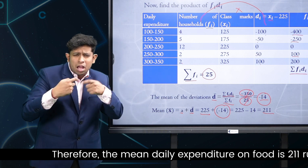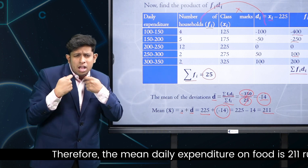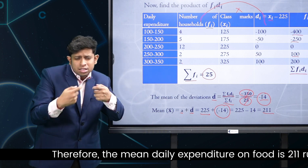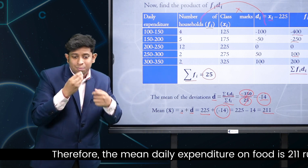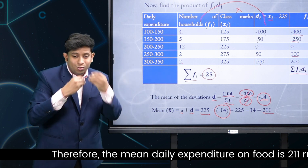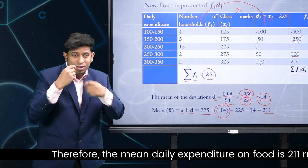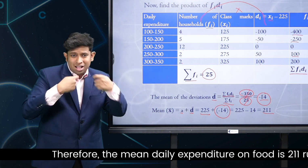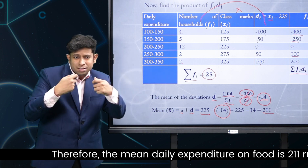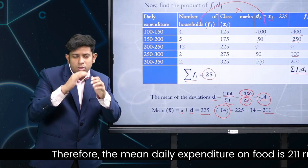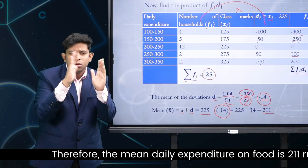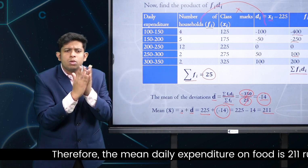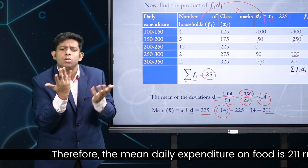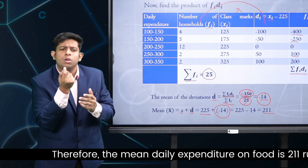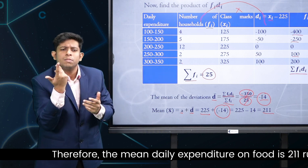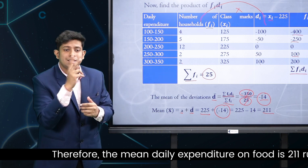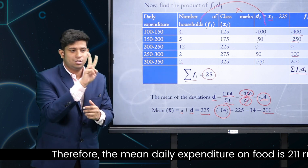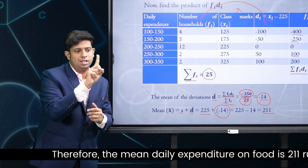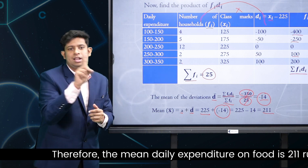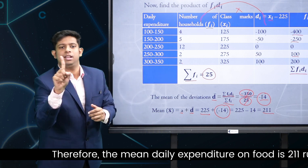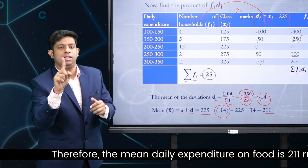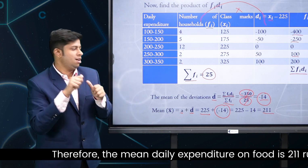is 211 rupees.